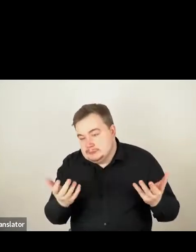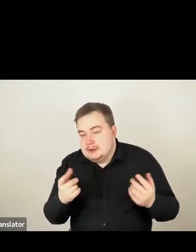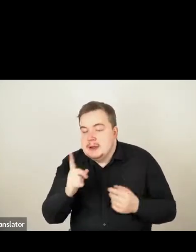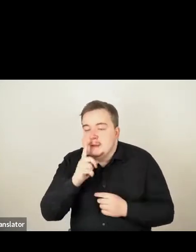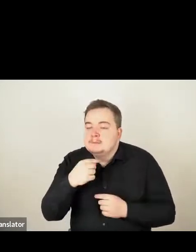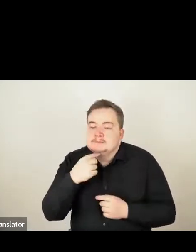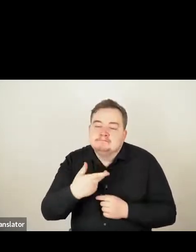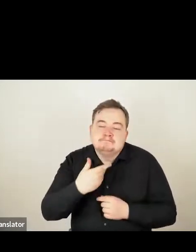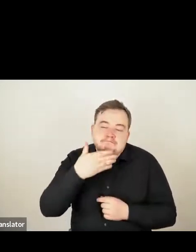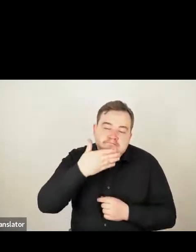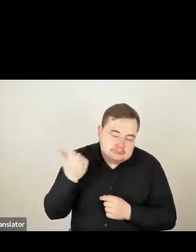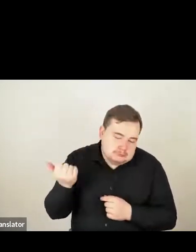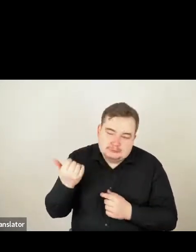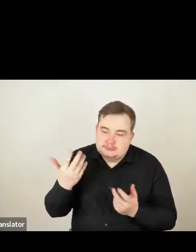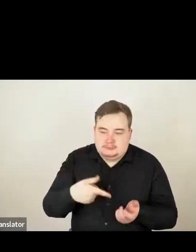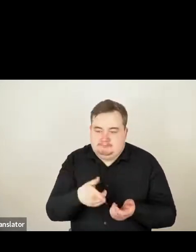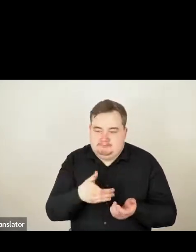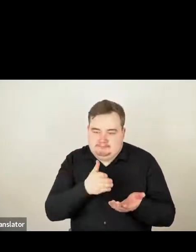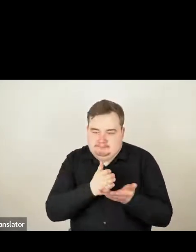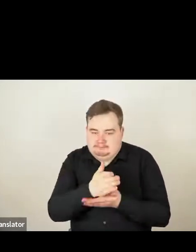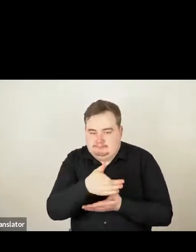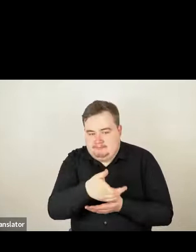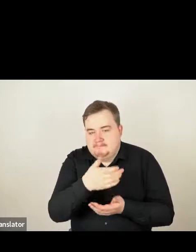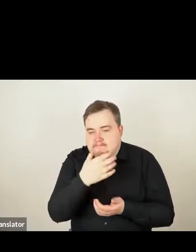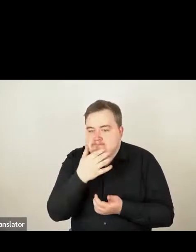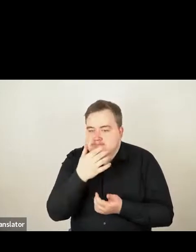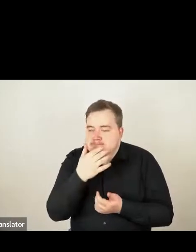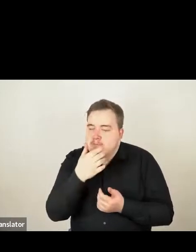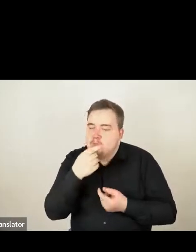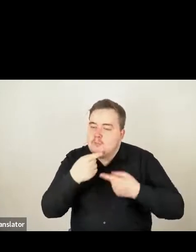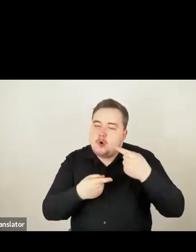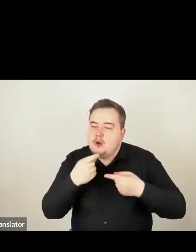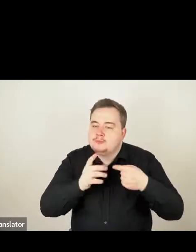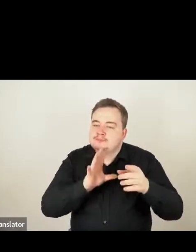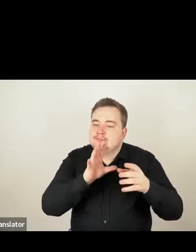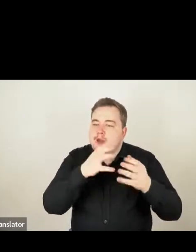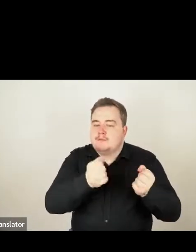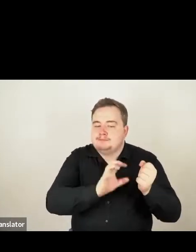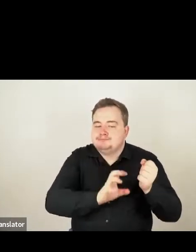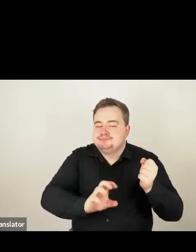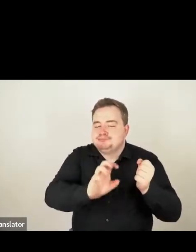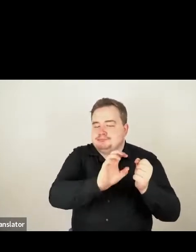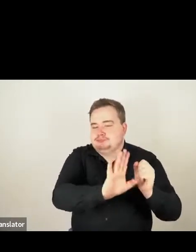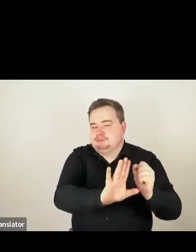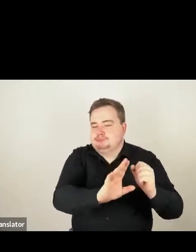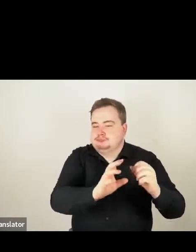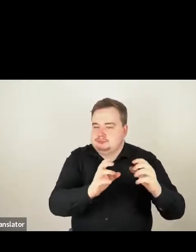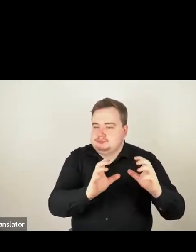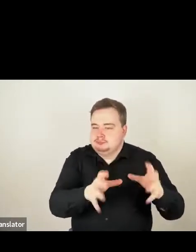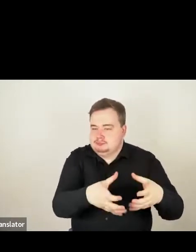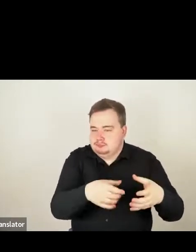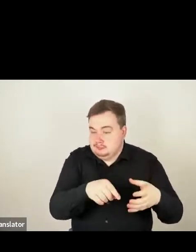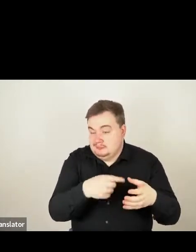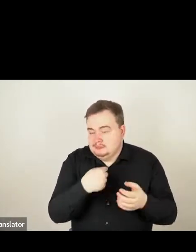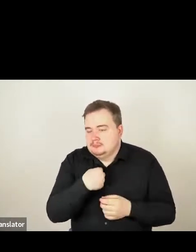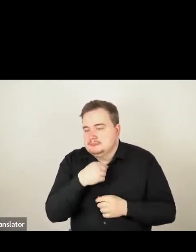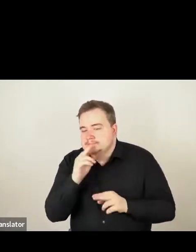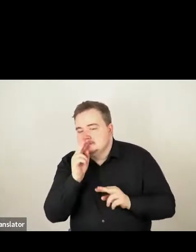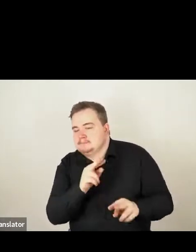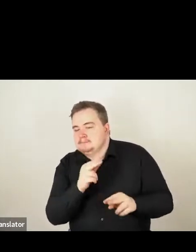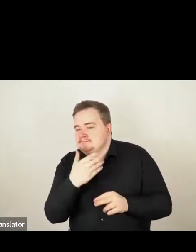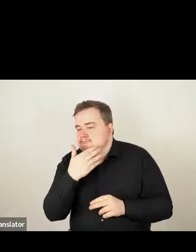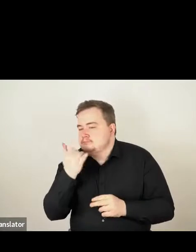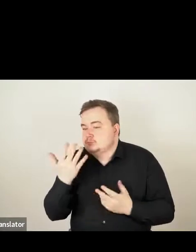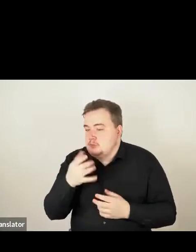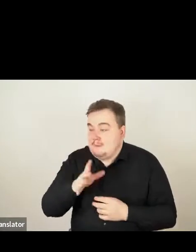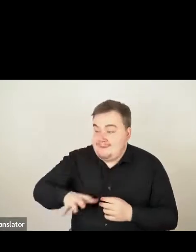at Parliament? Is it beneficial to me when we're looking within political parties? And all